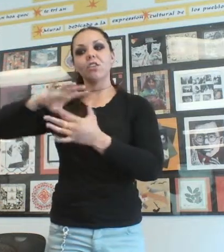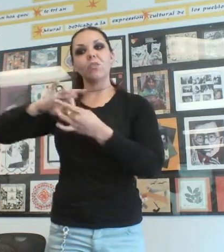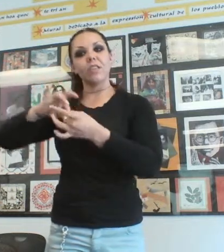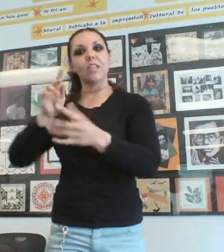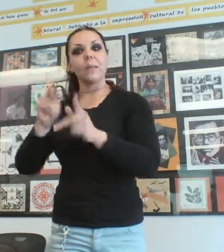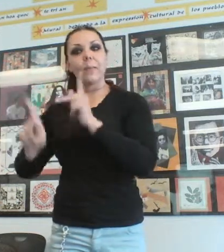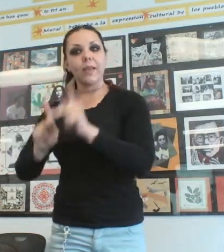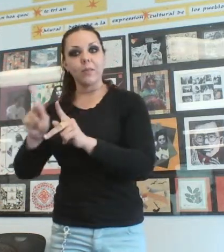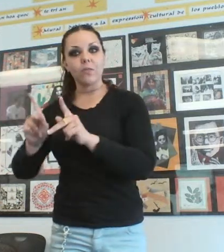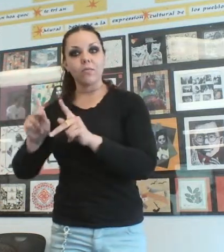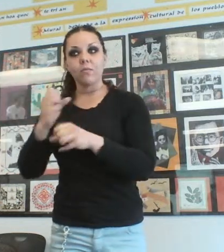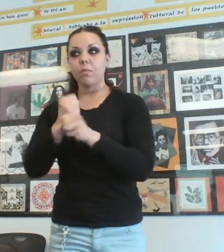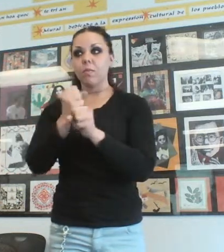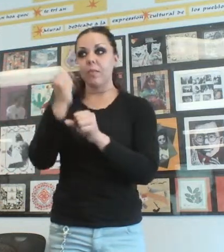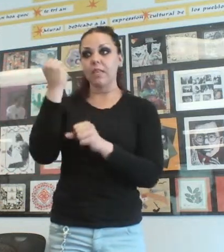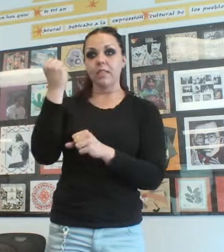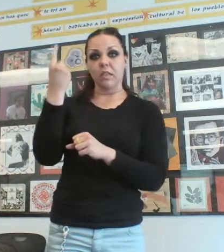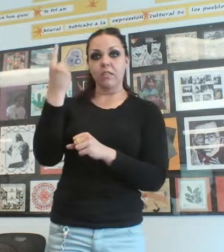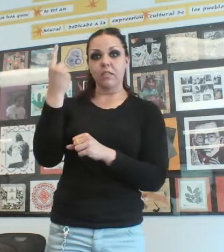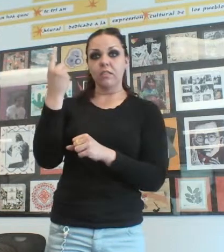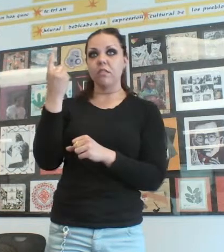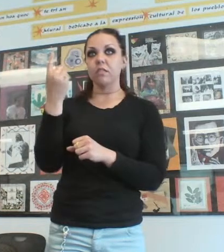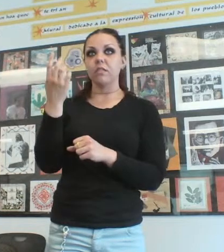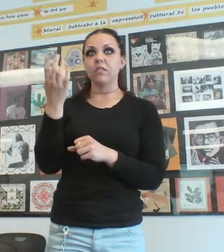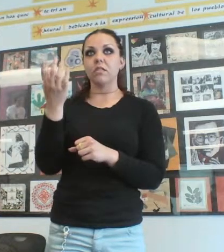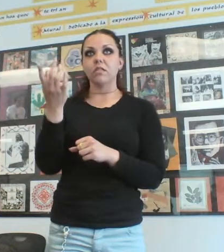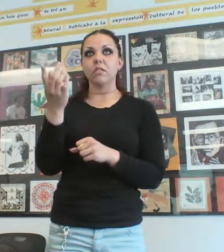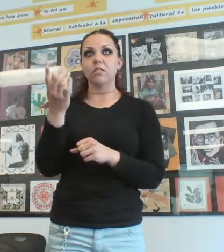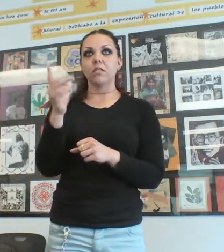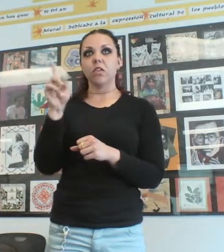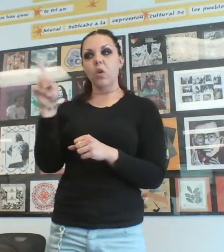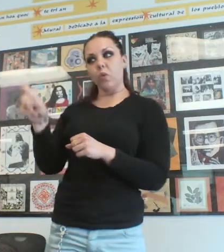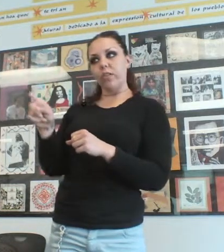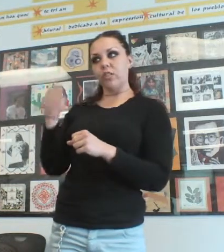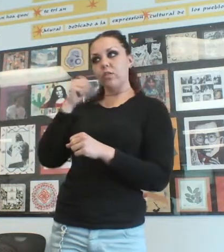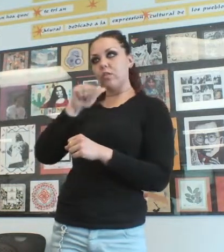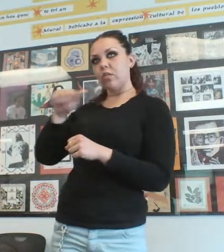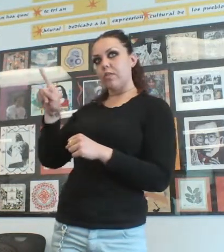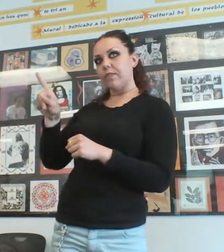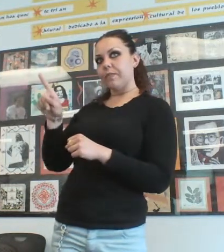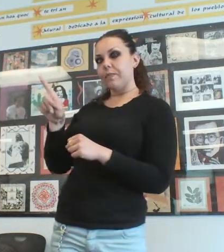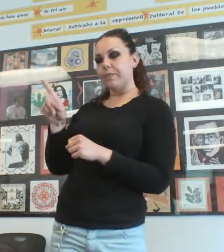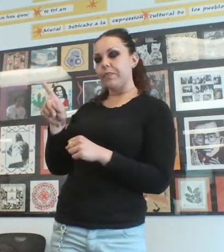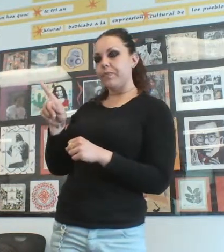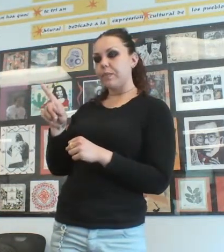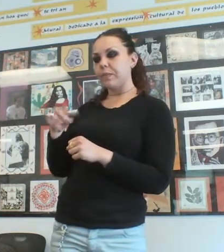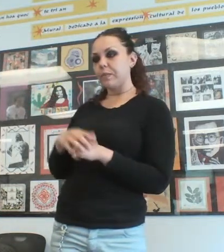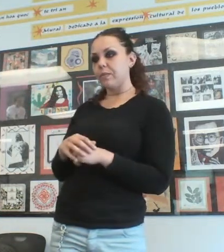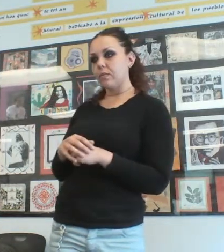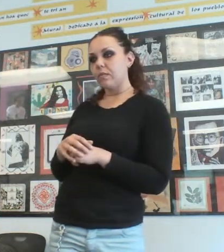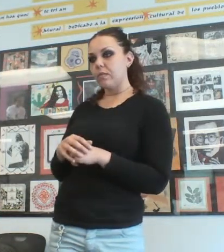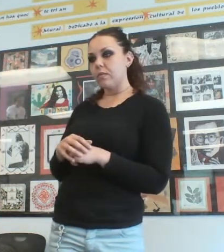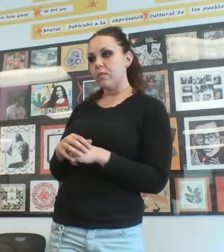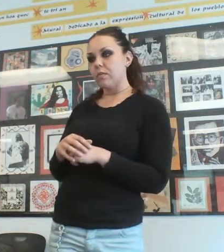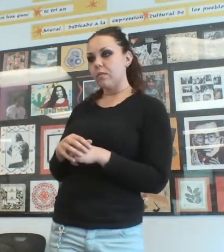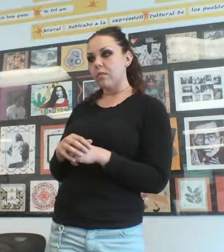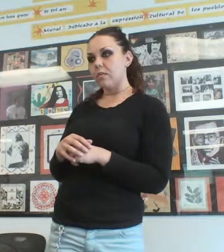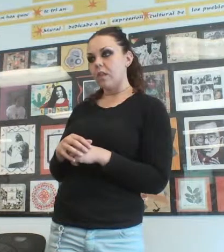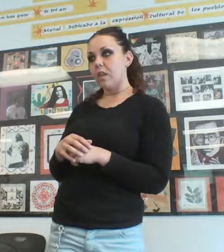Any questions about that? Yeah. Can you go back one? Yep. Okay. So the 3 processes that